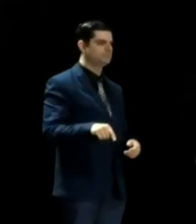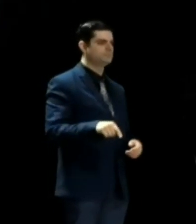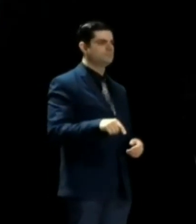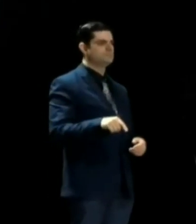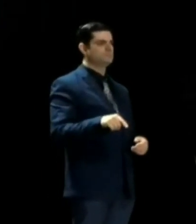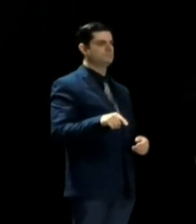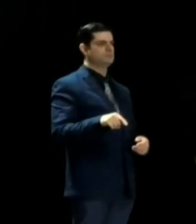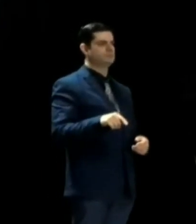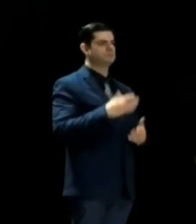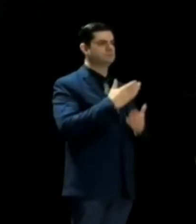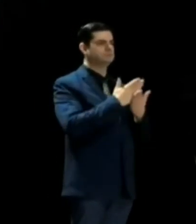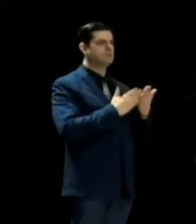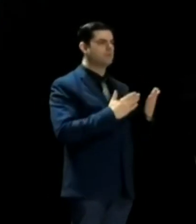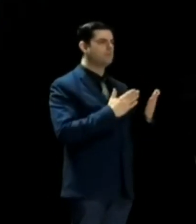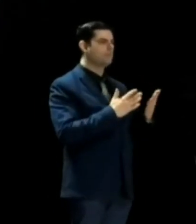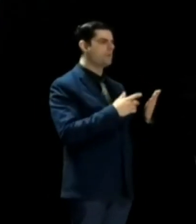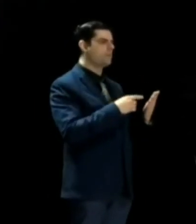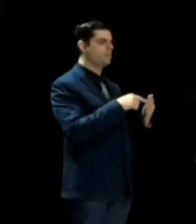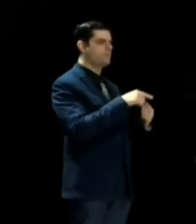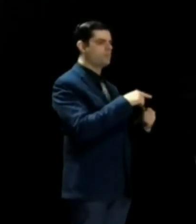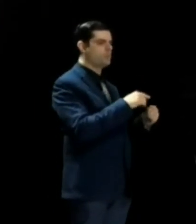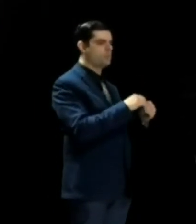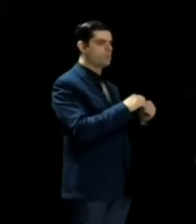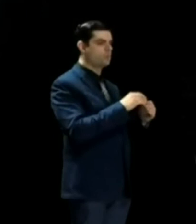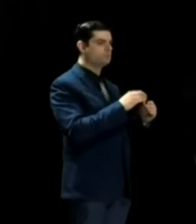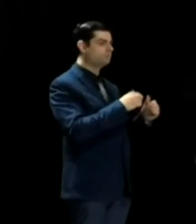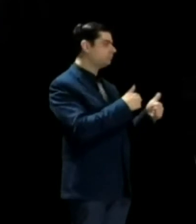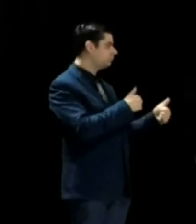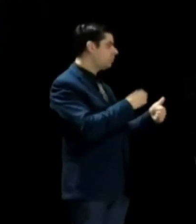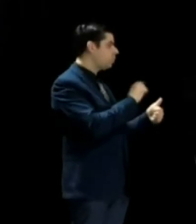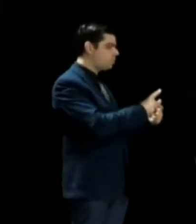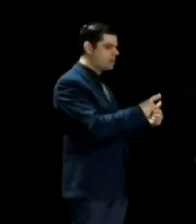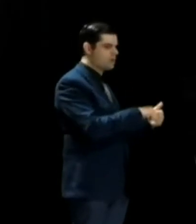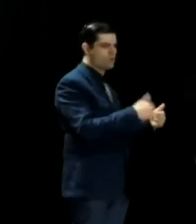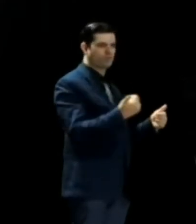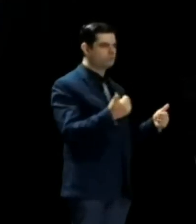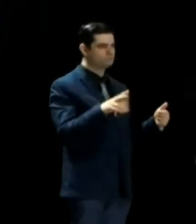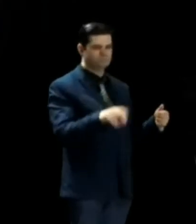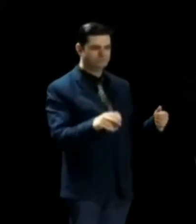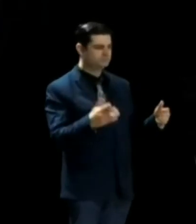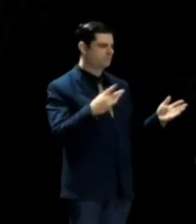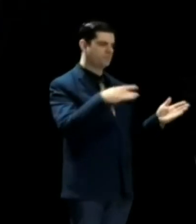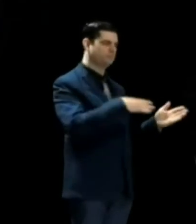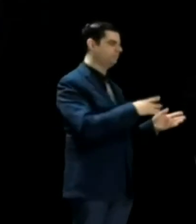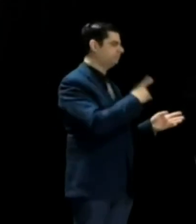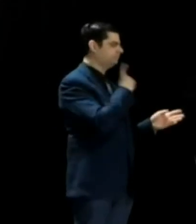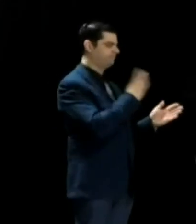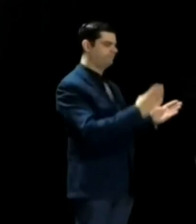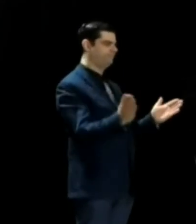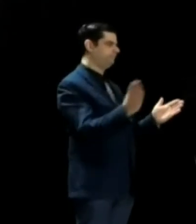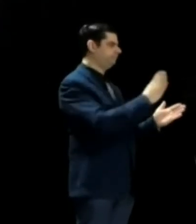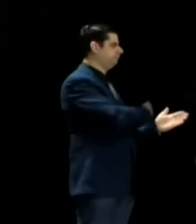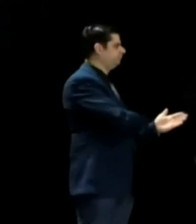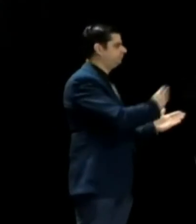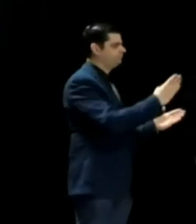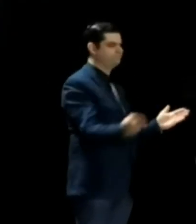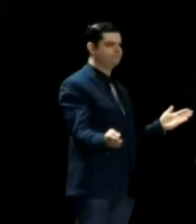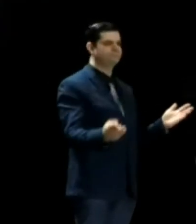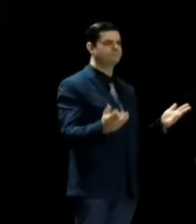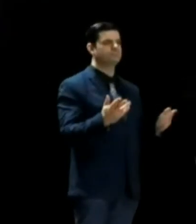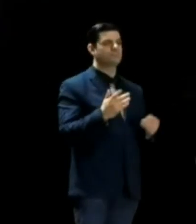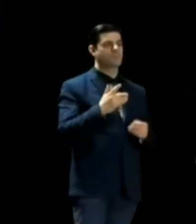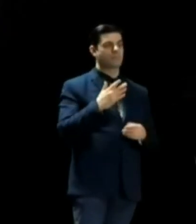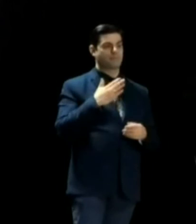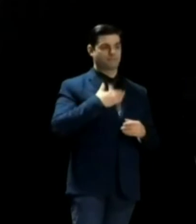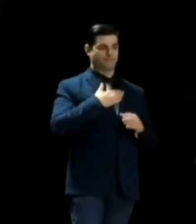to spread is a little bit more. But for the most part, everybody's in my inbox, a lot of people have been